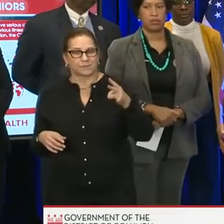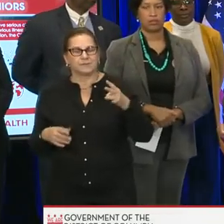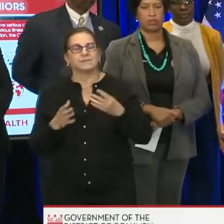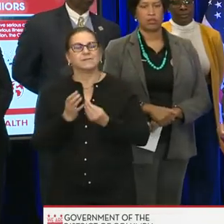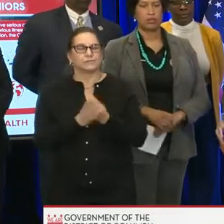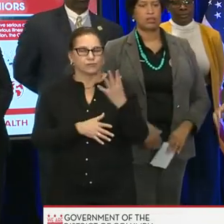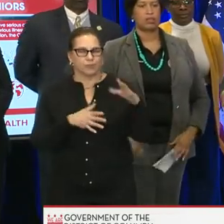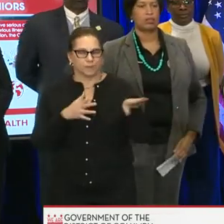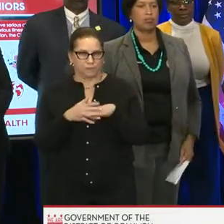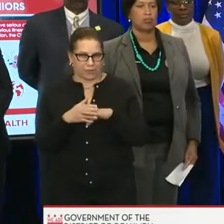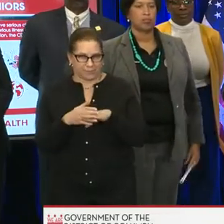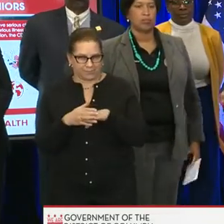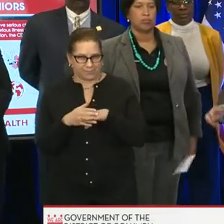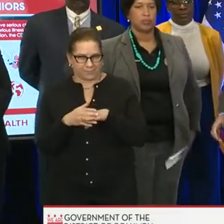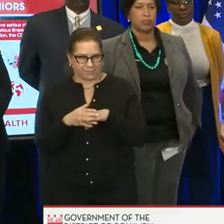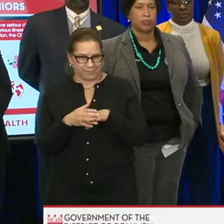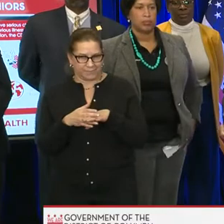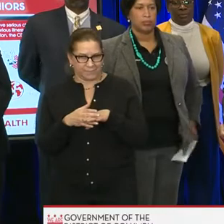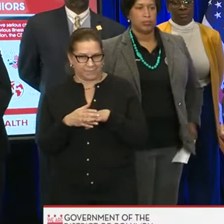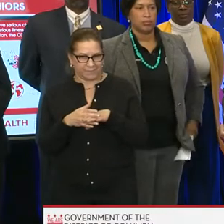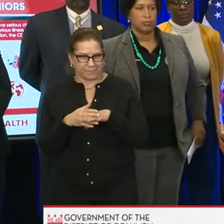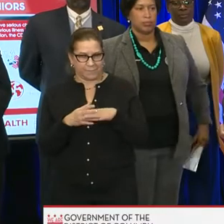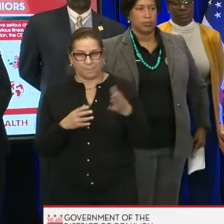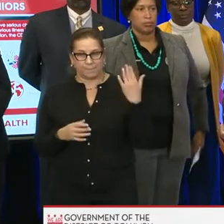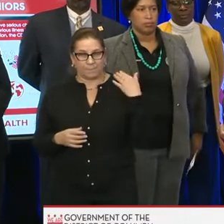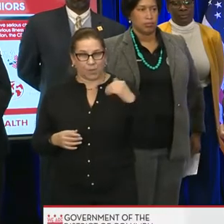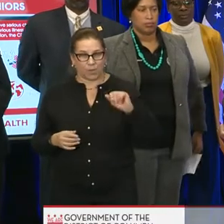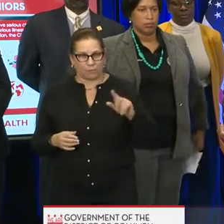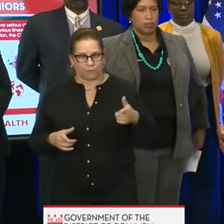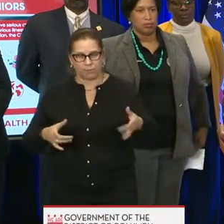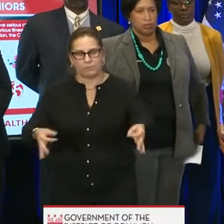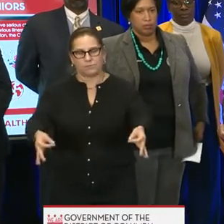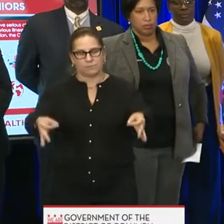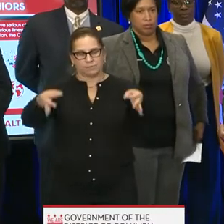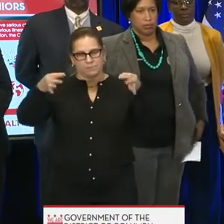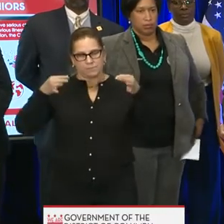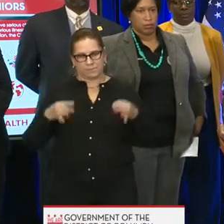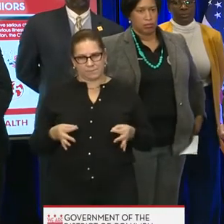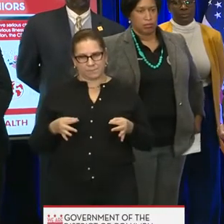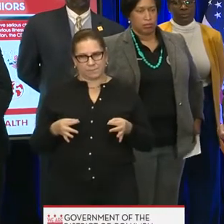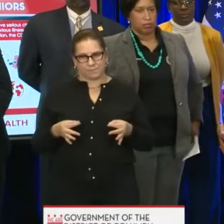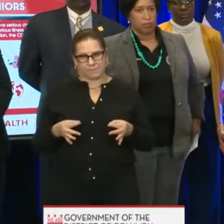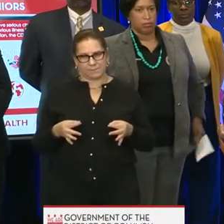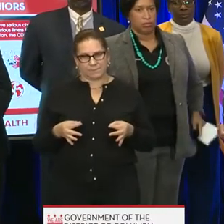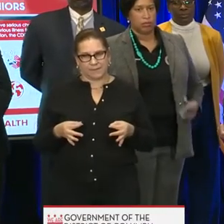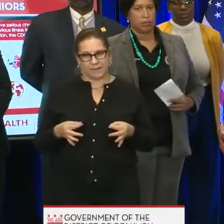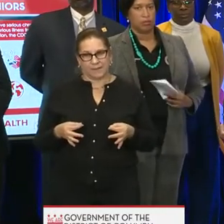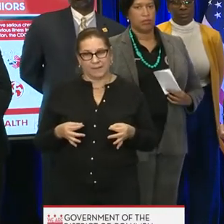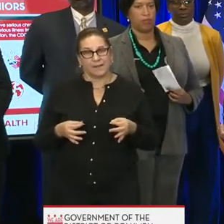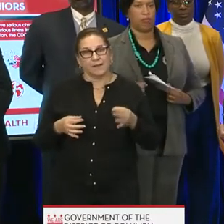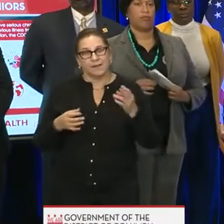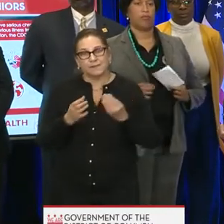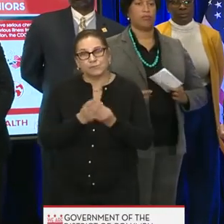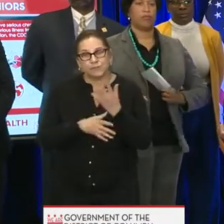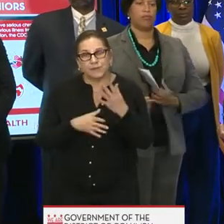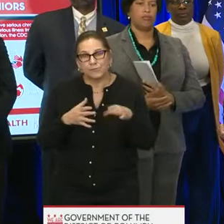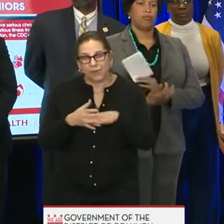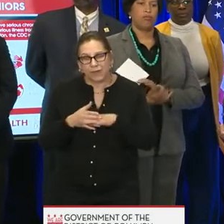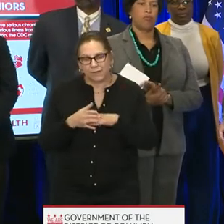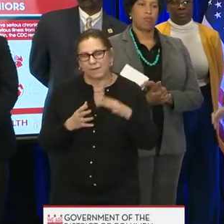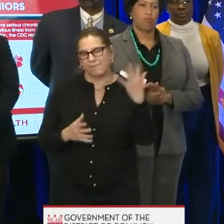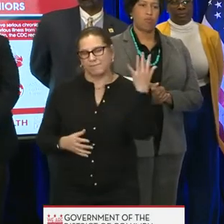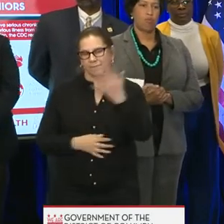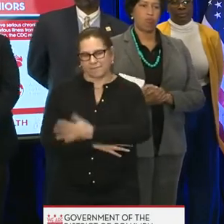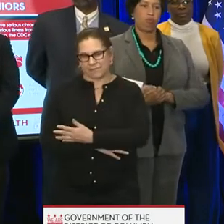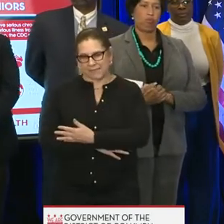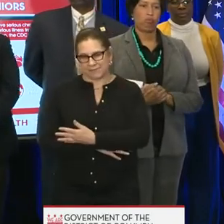in April. After the 5-day break for spring break, the following Tuesday, we'll begin the distance learning